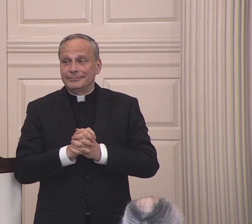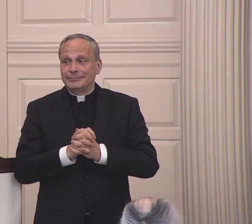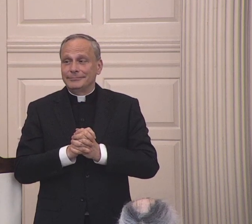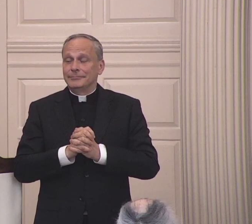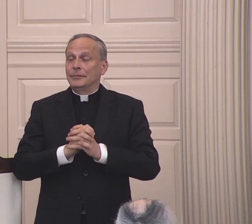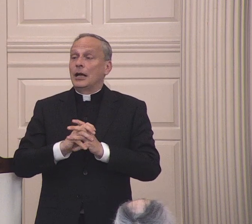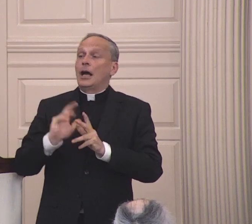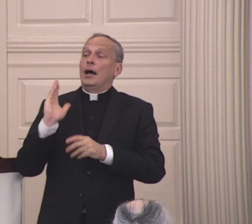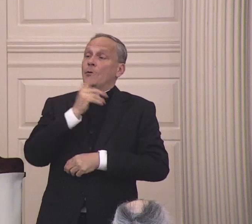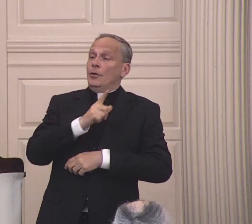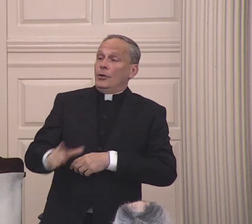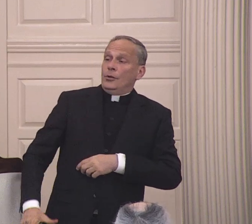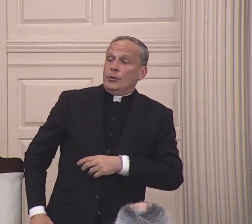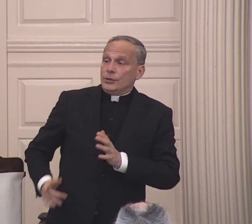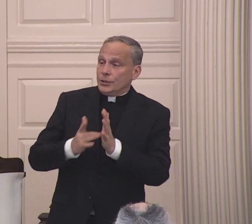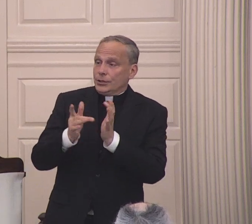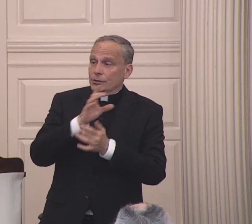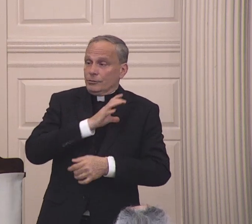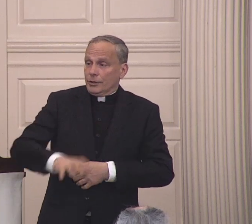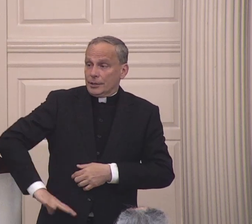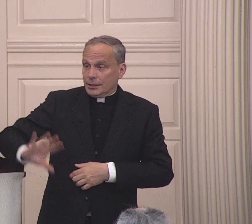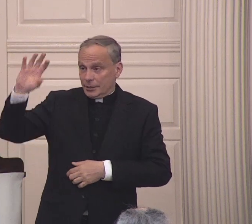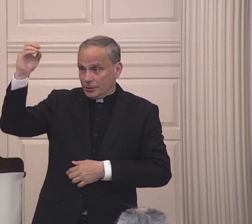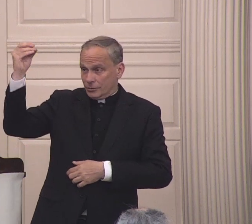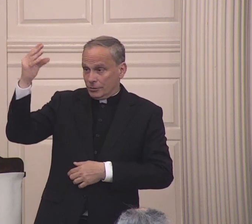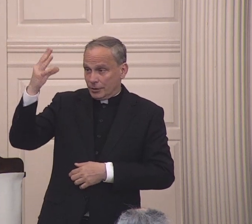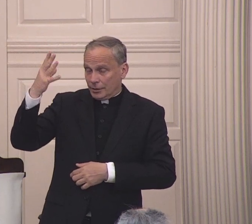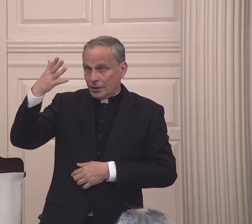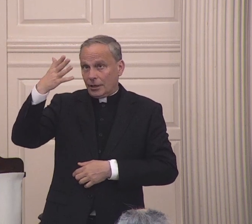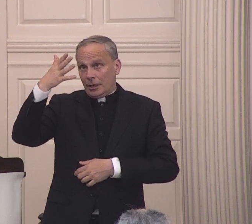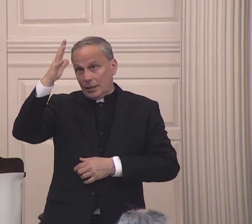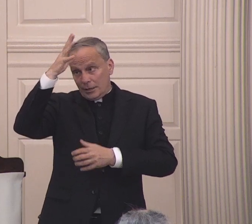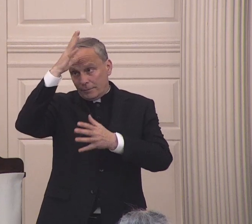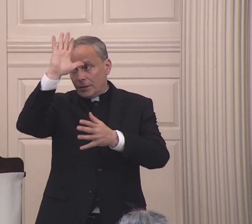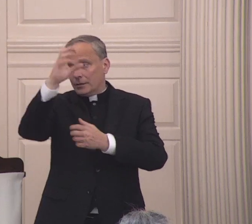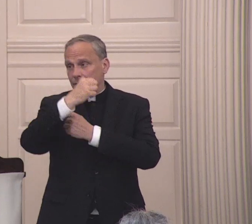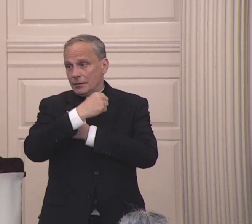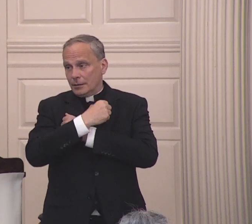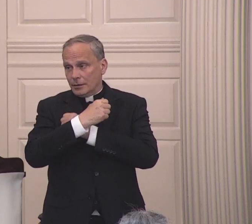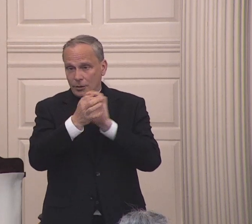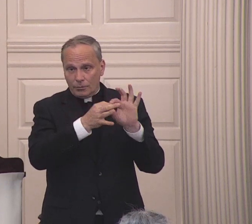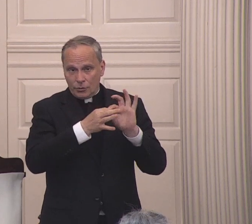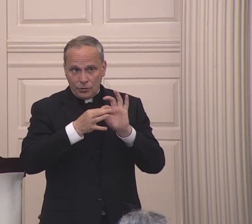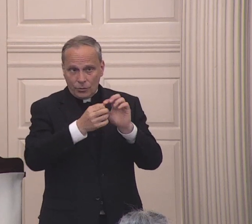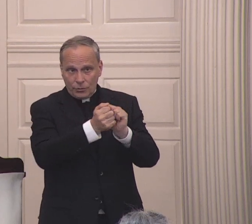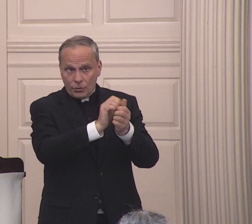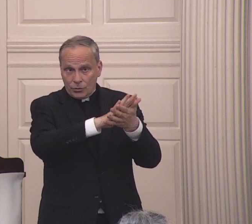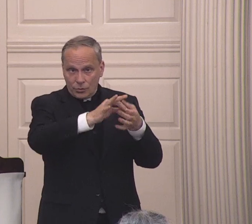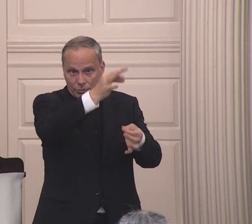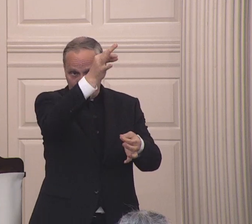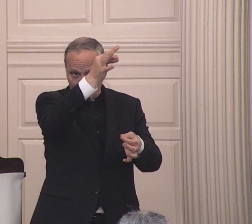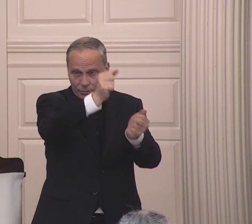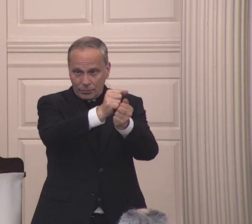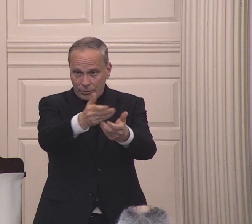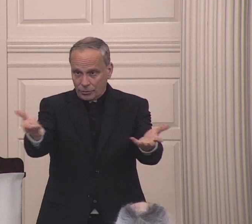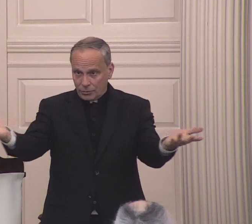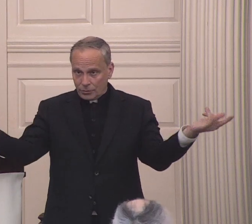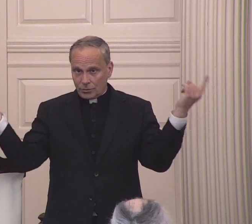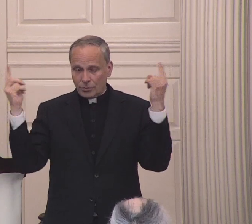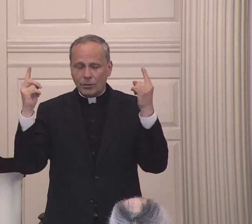The grace of our Lord Jesus Christ, and the love of God the Father, and the communion of the Holy Spirit be with you